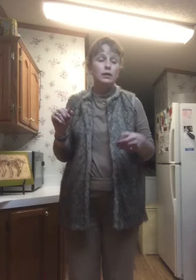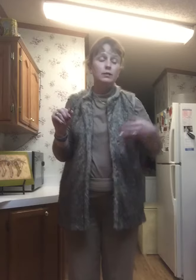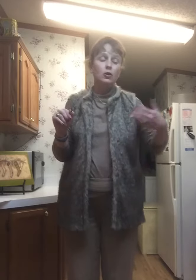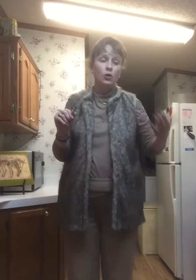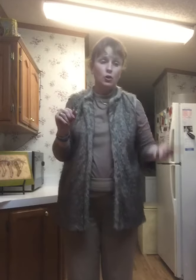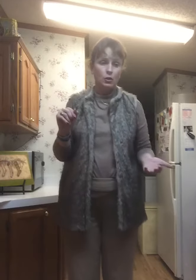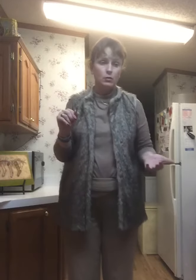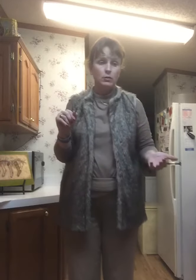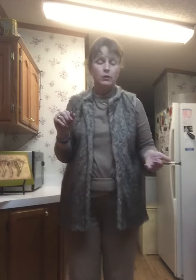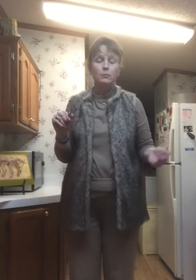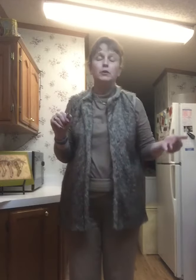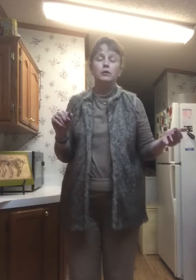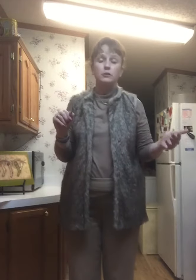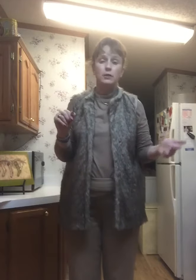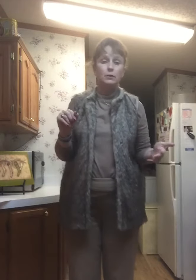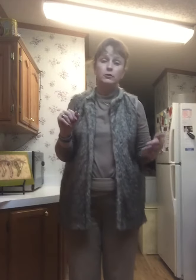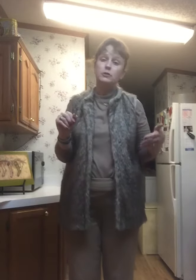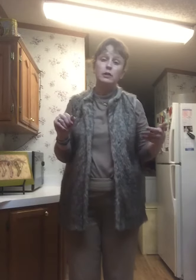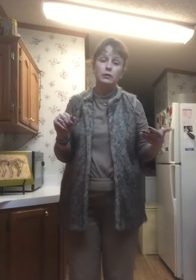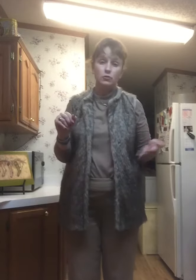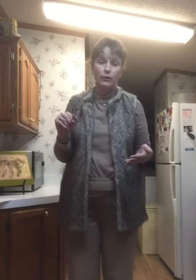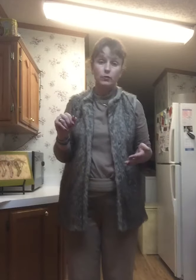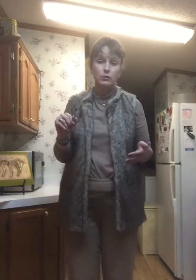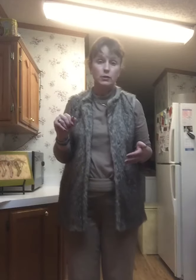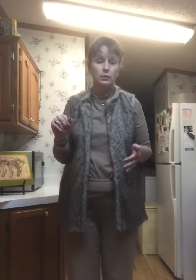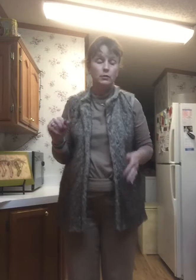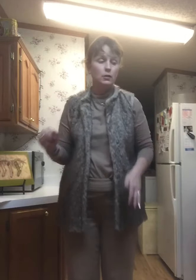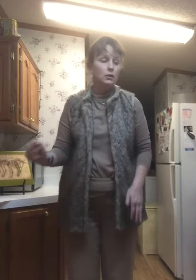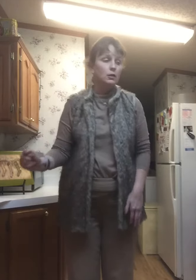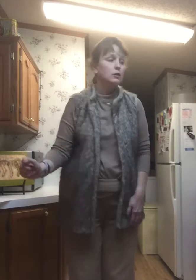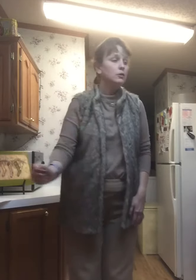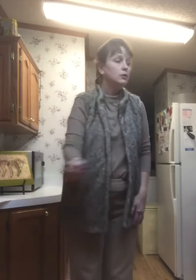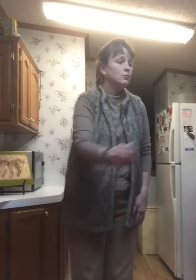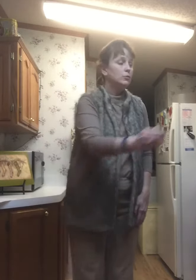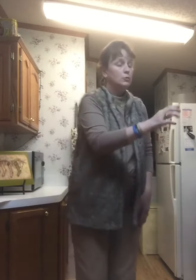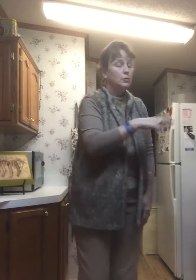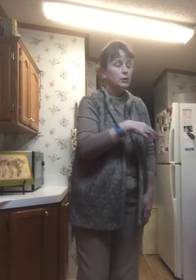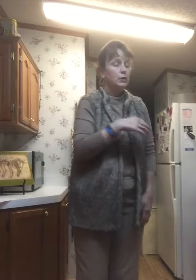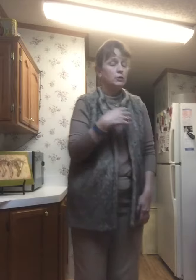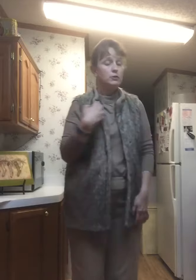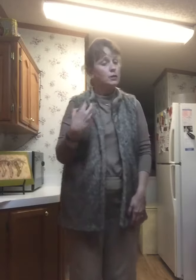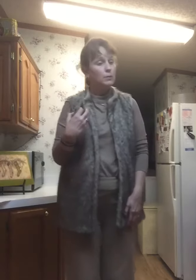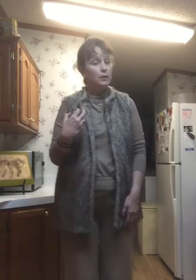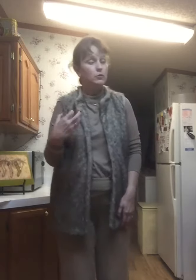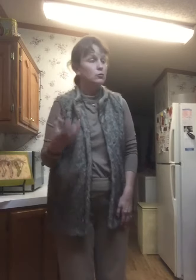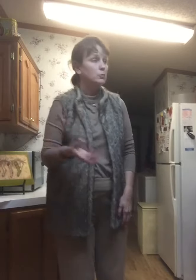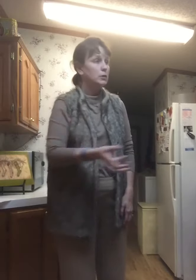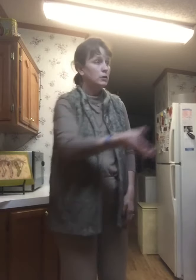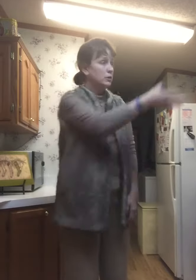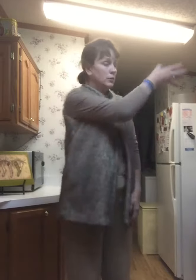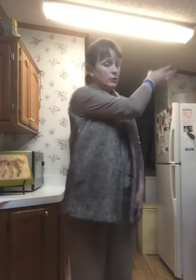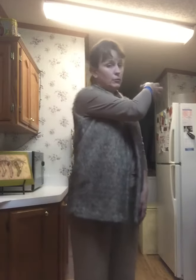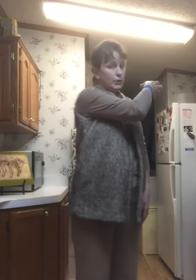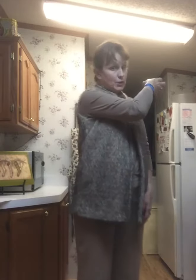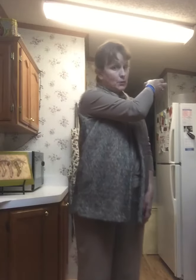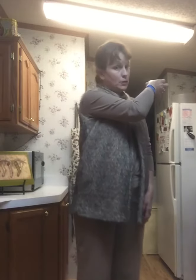in the car, you're putting on your seatbelt and you're sitting in the driver's seat. When you're putting on your seatbelt, you reach up here,